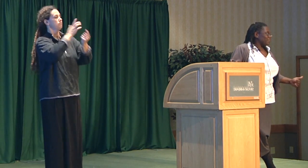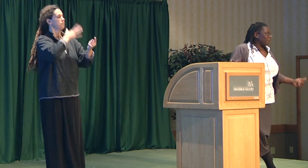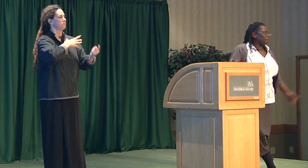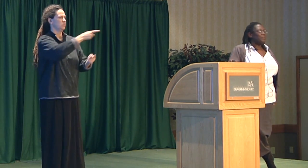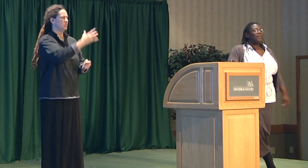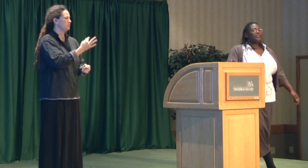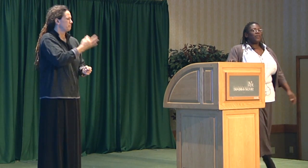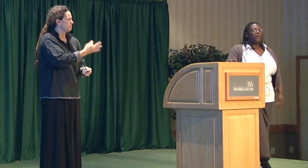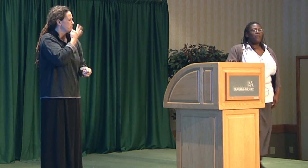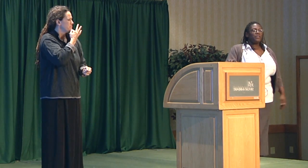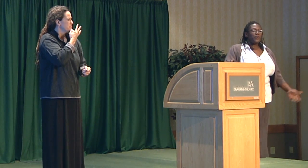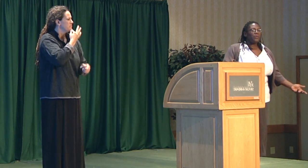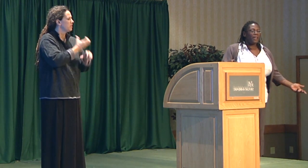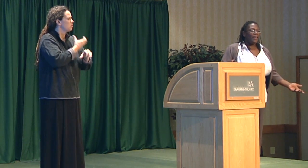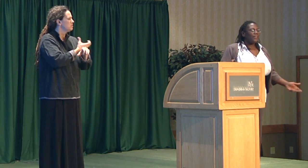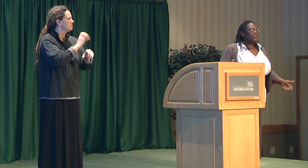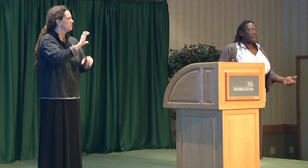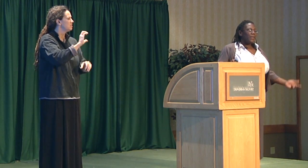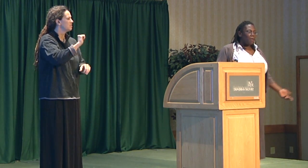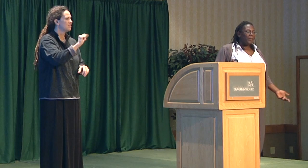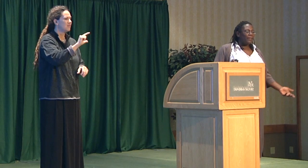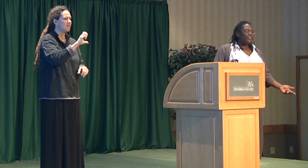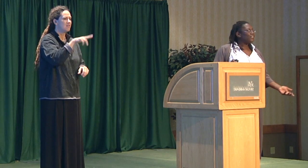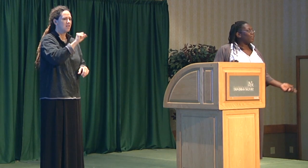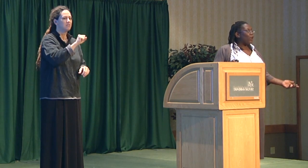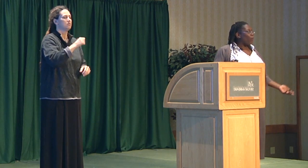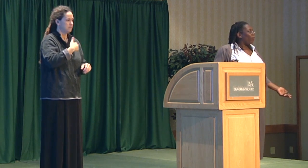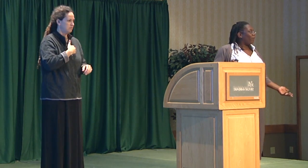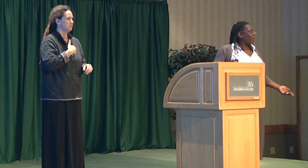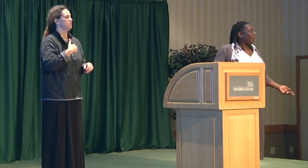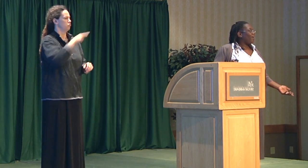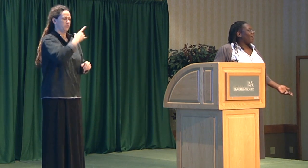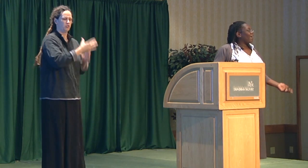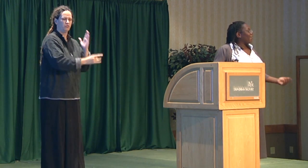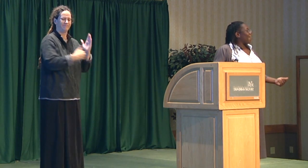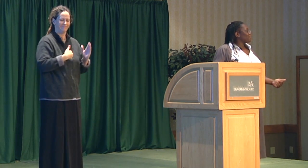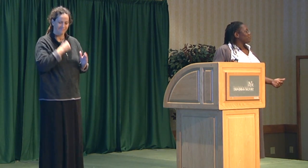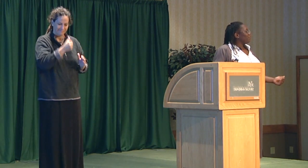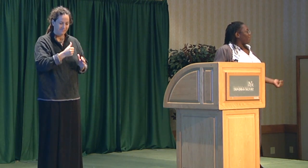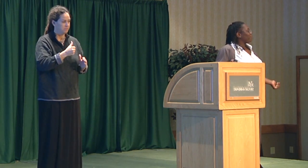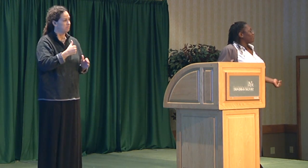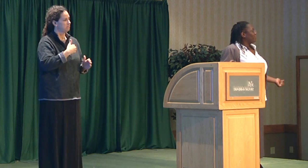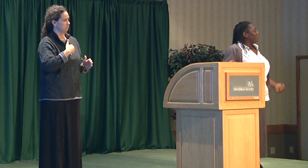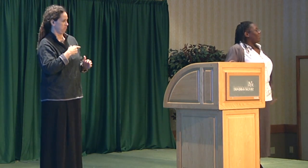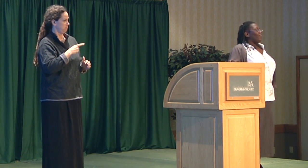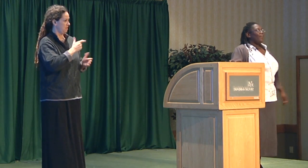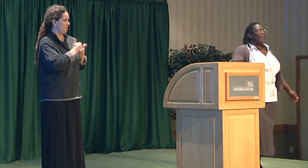I wasn't. So I went to her one day and asked her if she would help me, and she said no. I got an attitude and